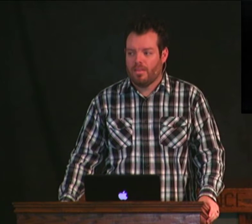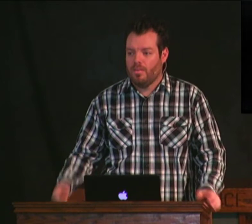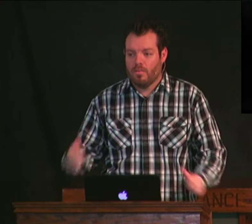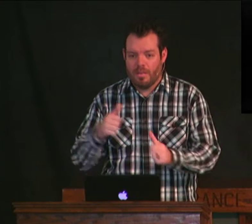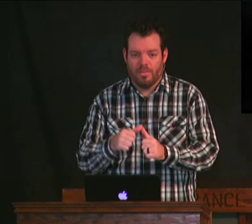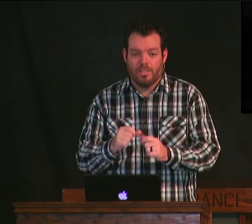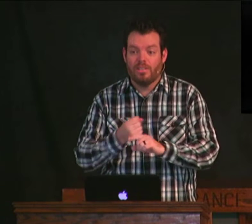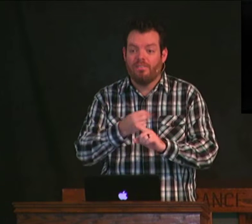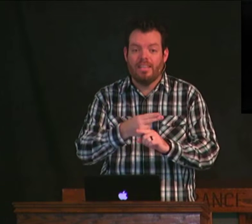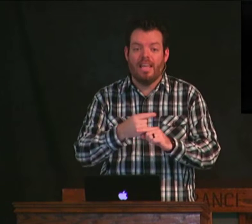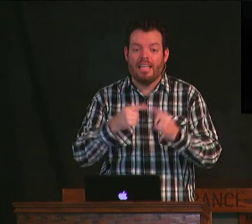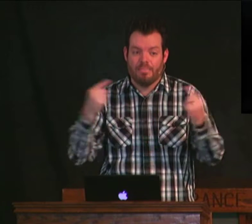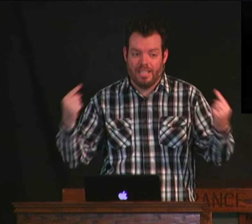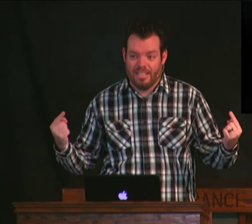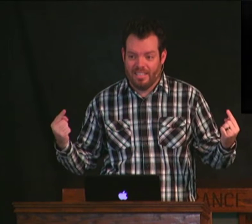And remember, to defeat the enemy,